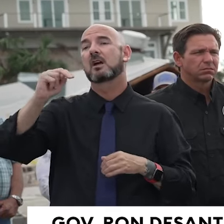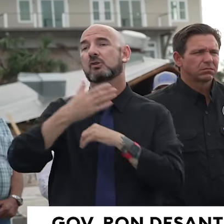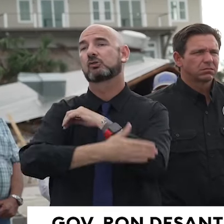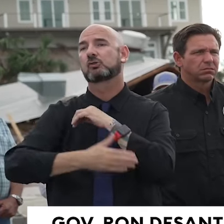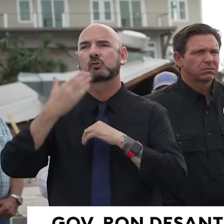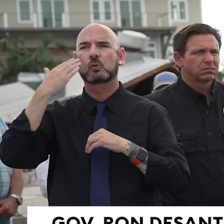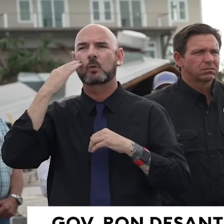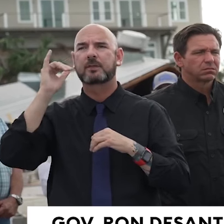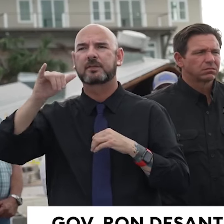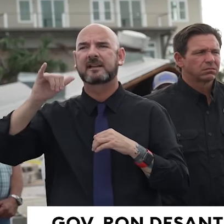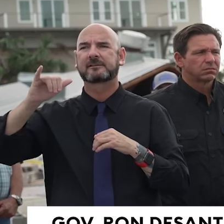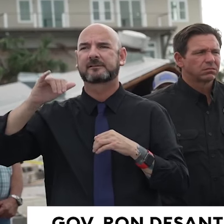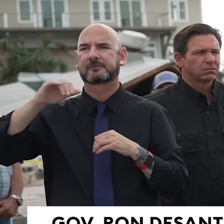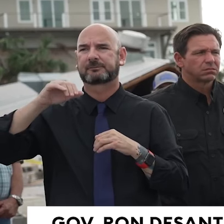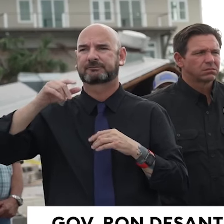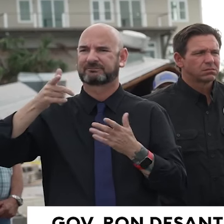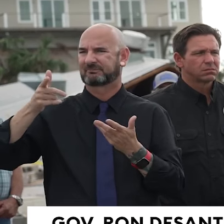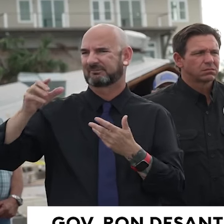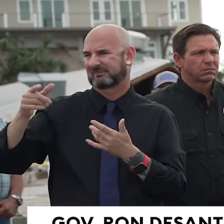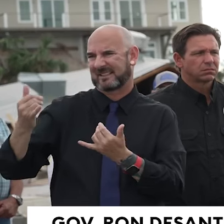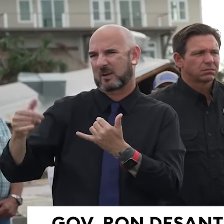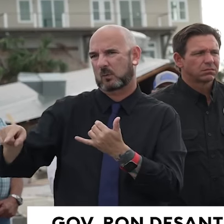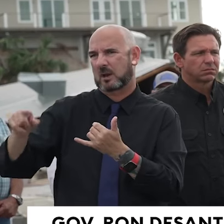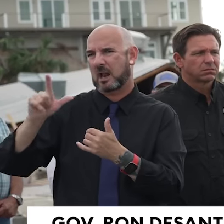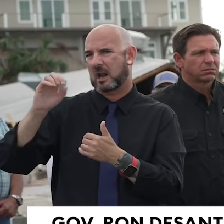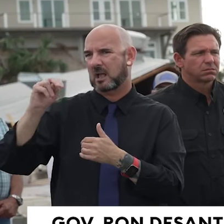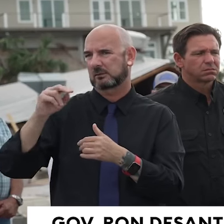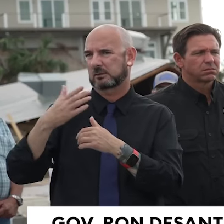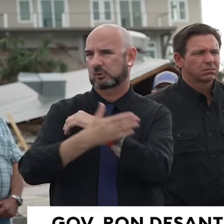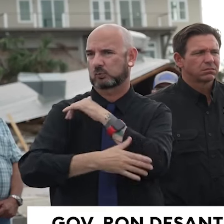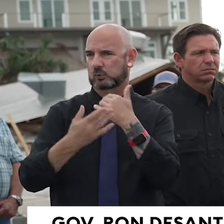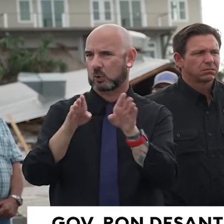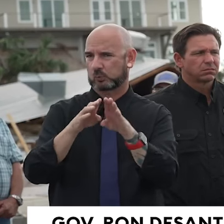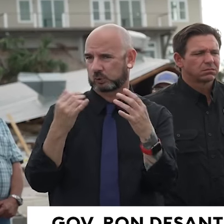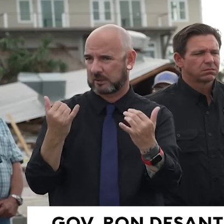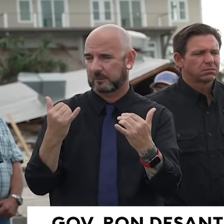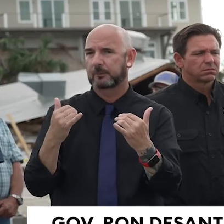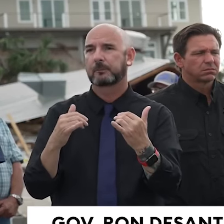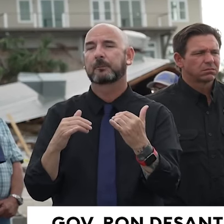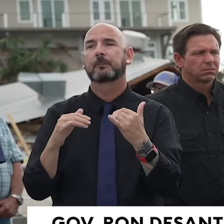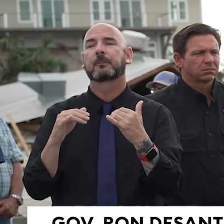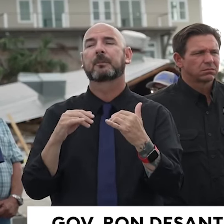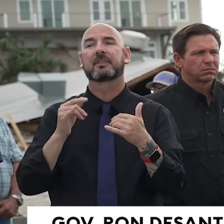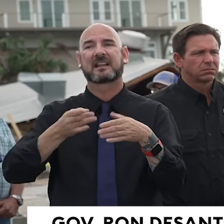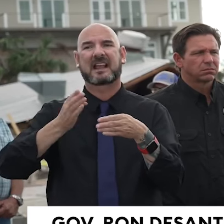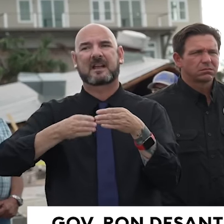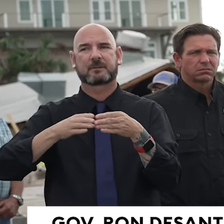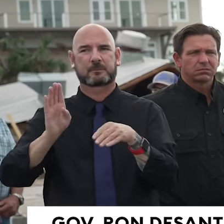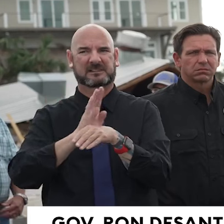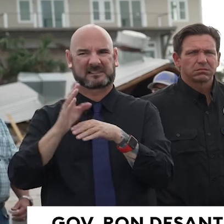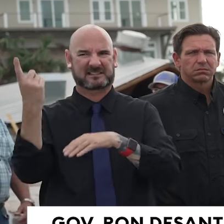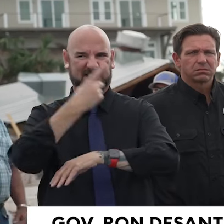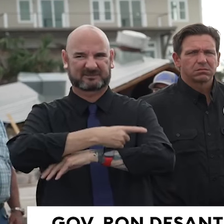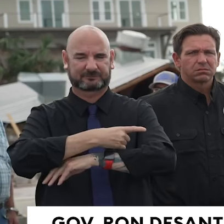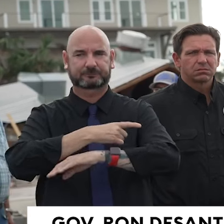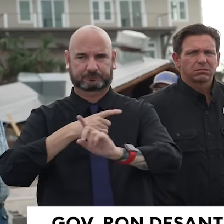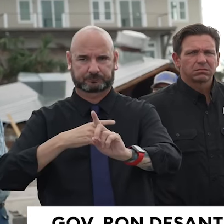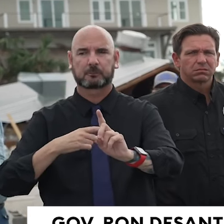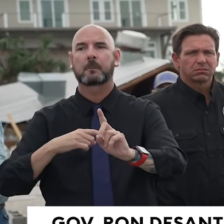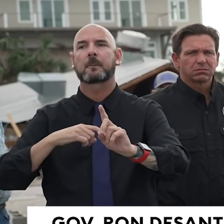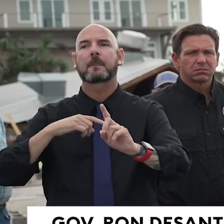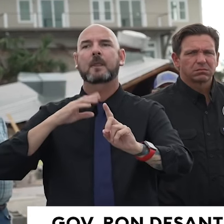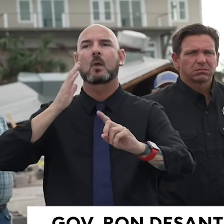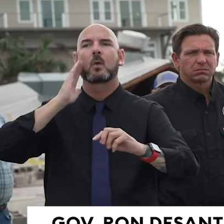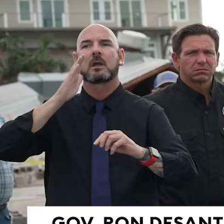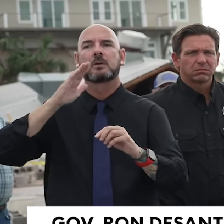market right now, the Leon County ones will close today at close of business. So we will be going down, but they